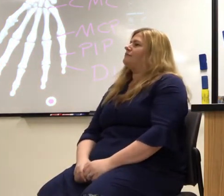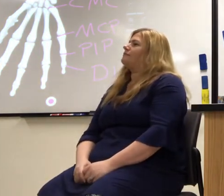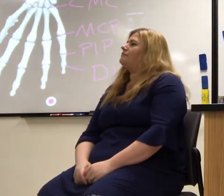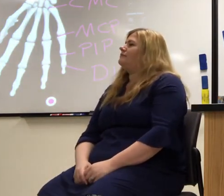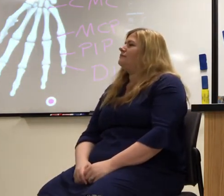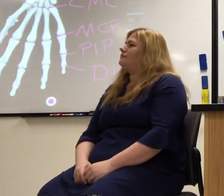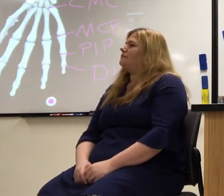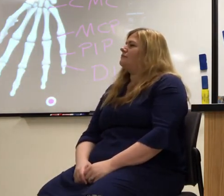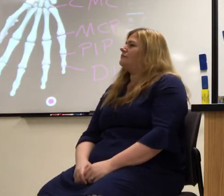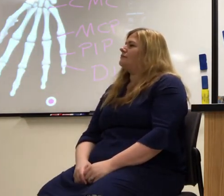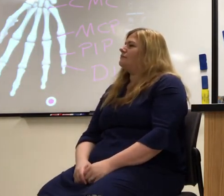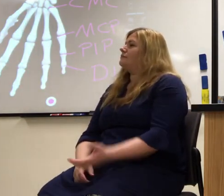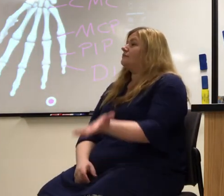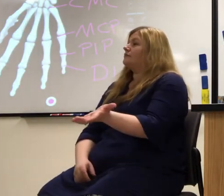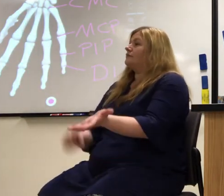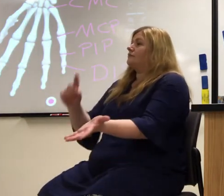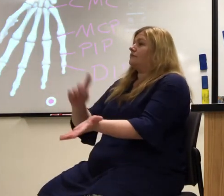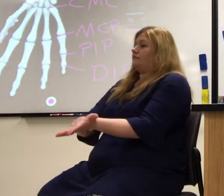CMC,